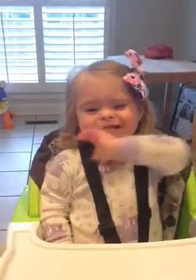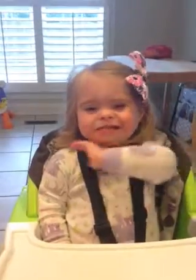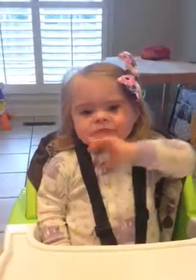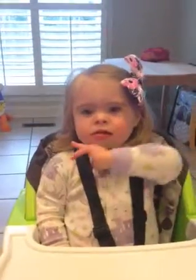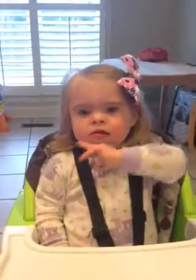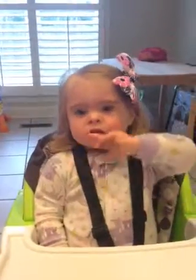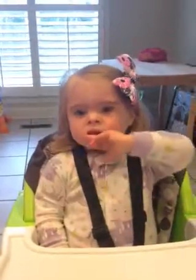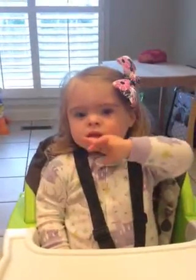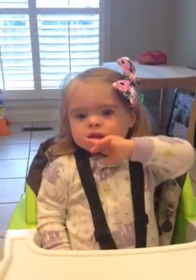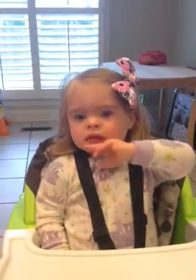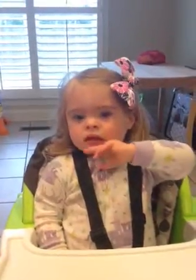We also know horse.